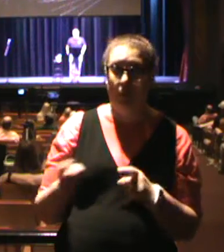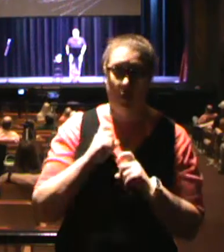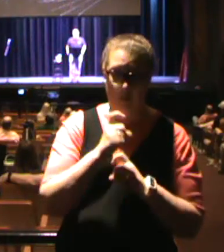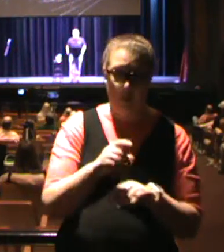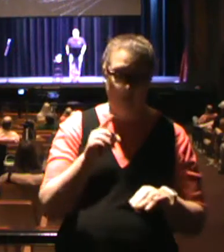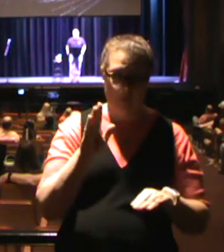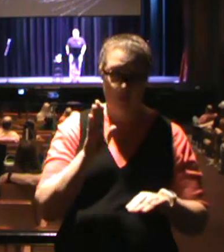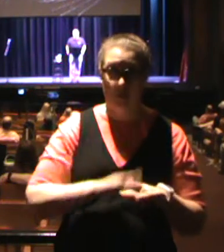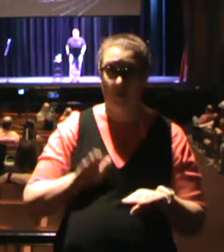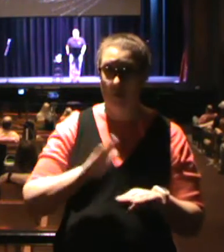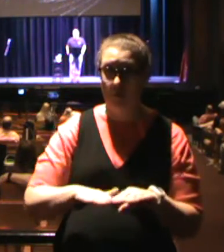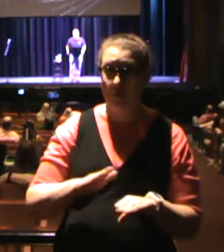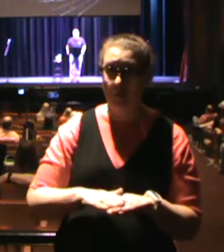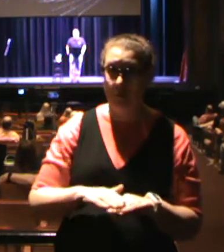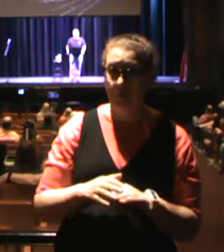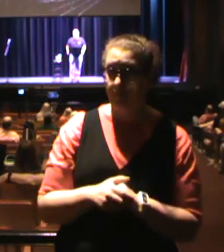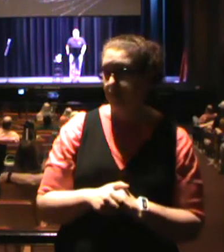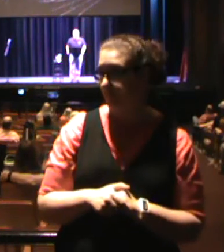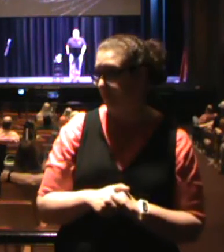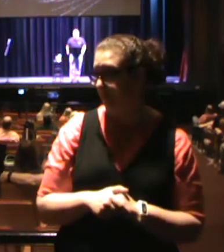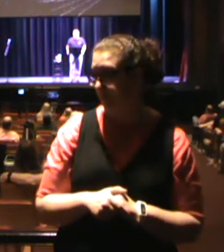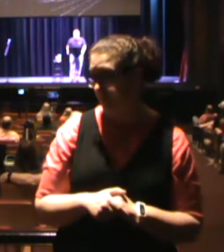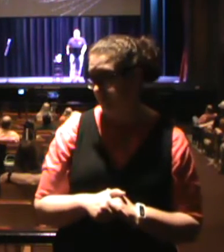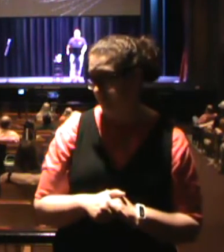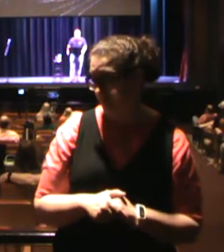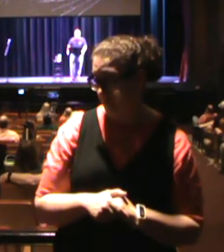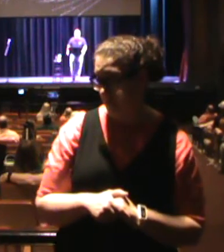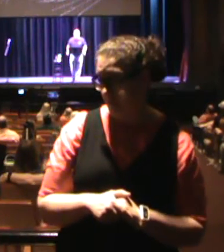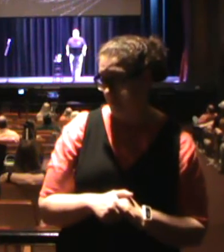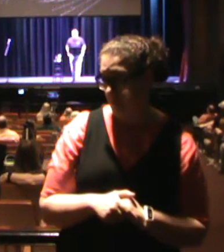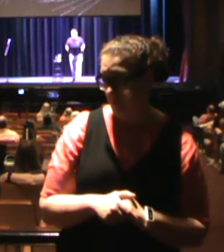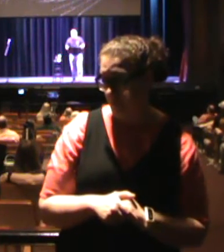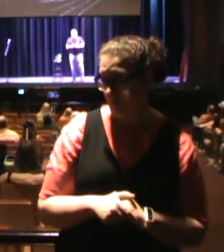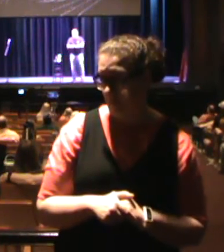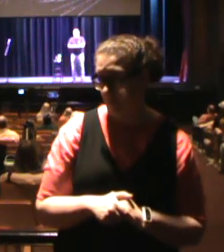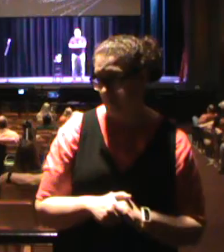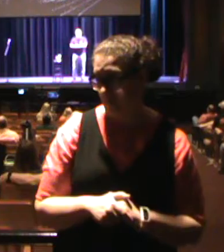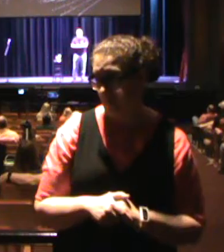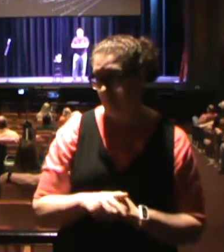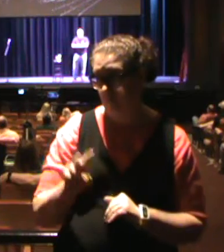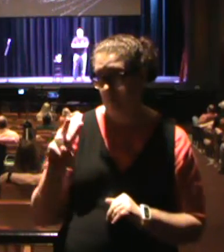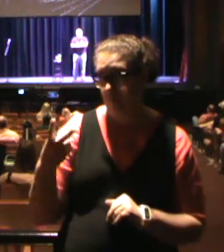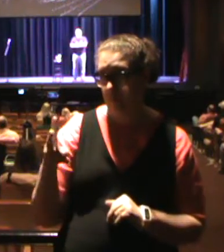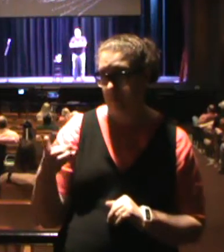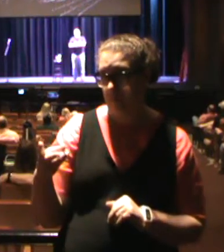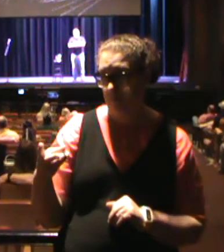life that you don't deal with it immediately. So secondly,